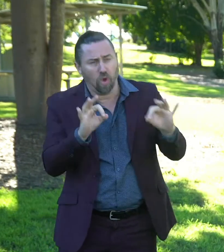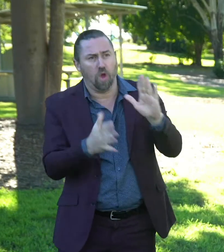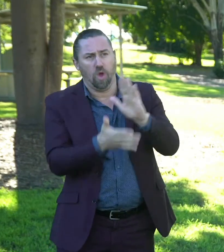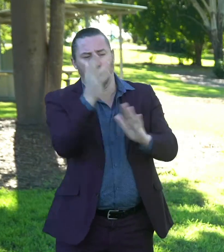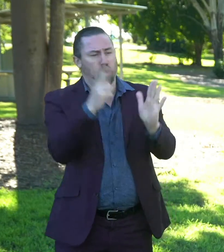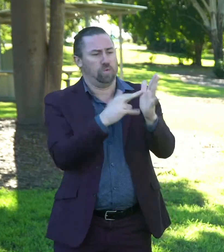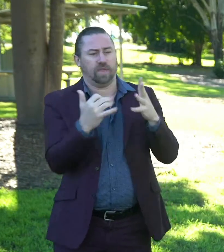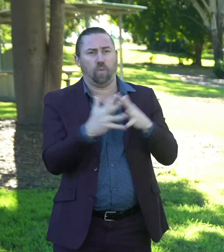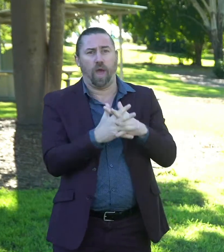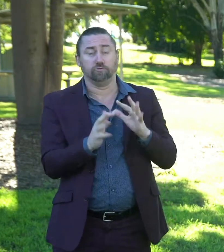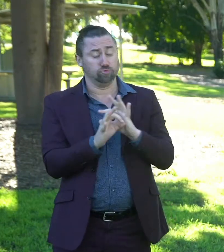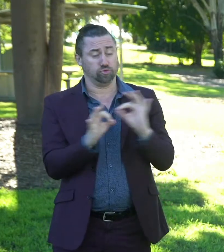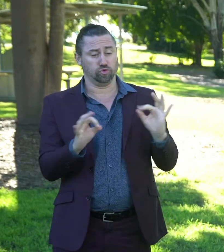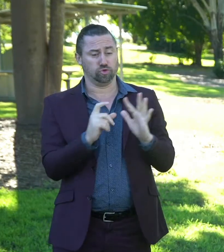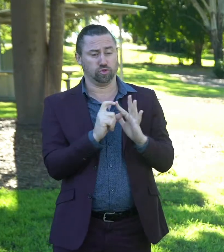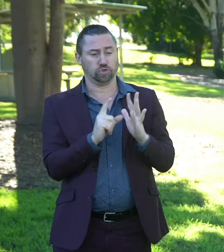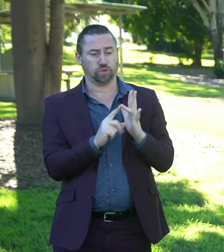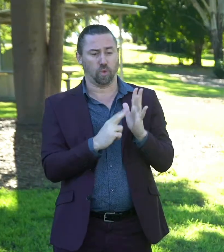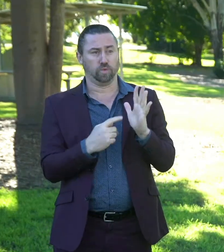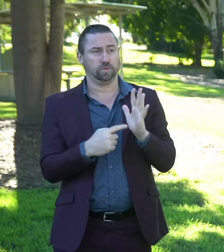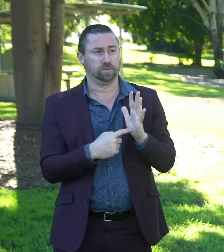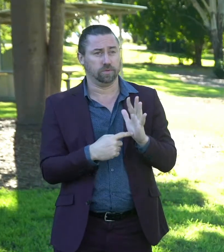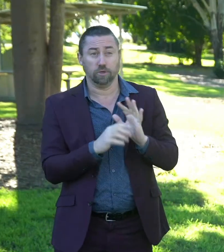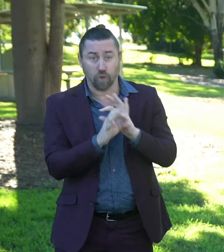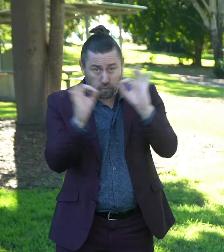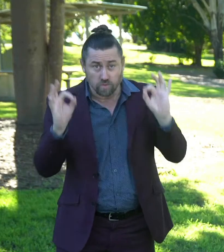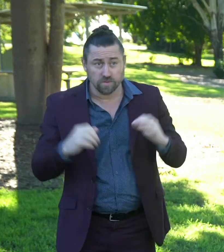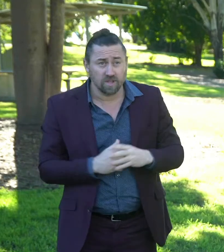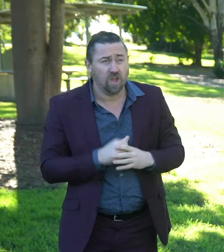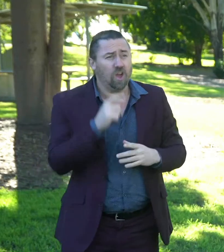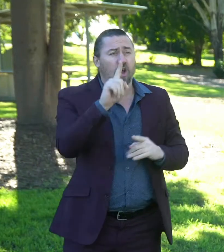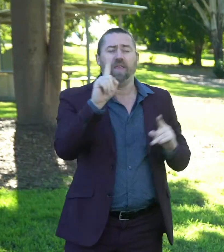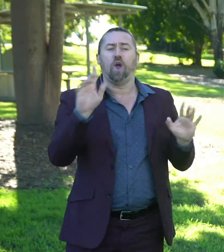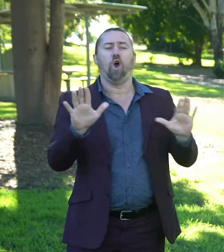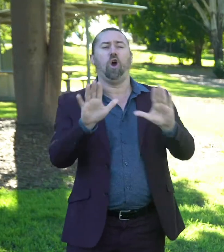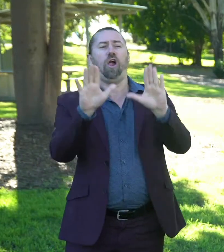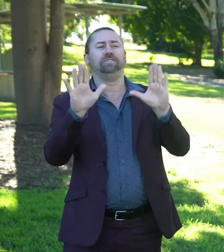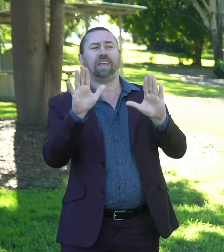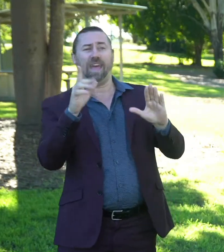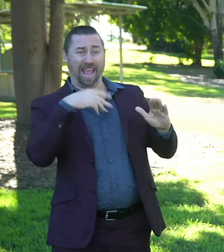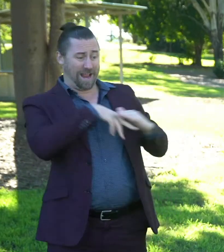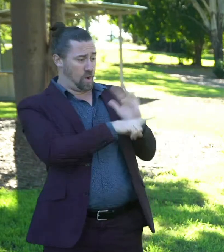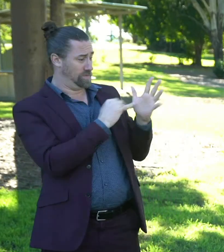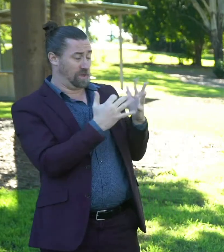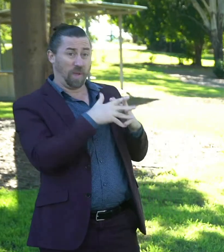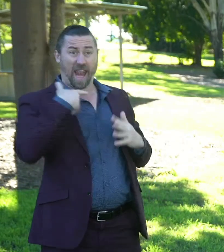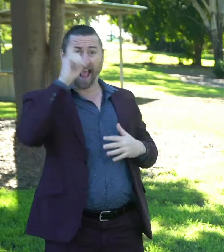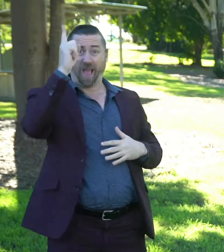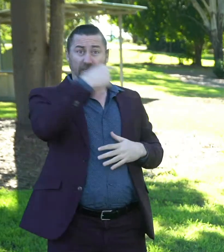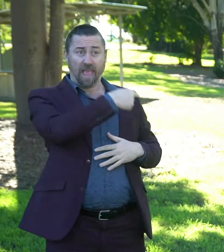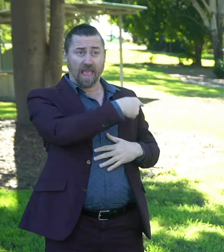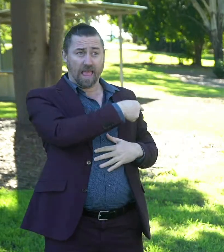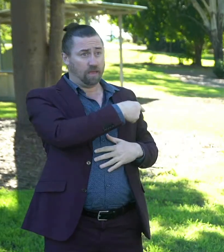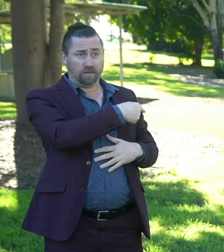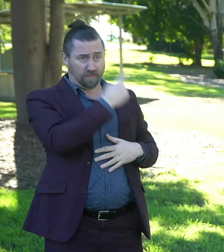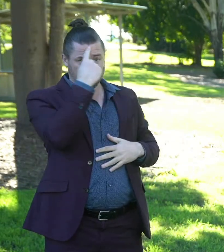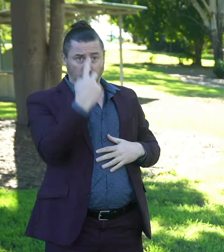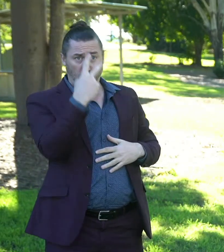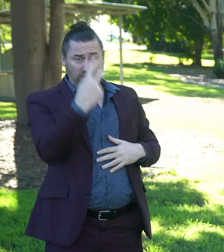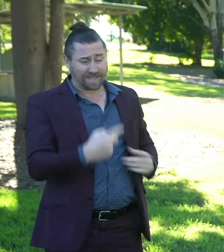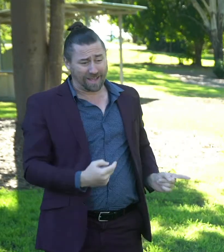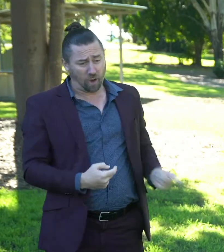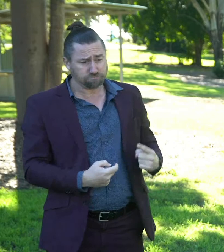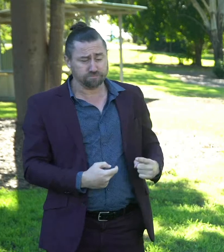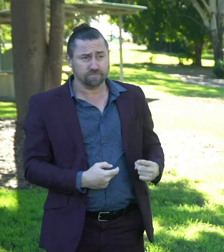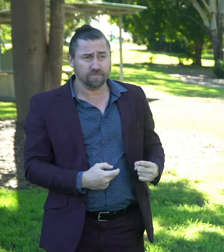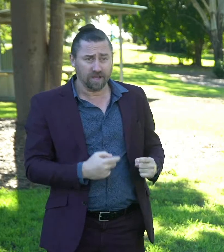South Wales. If you are holidaying at the moment in New South Wales, you should reconsider that and think